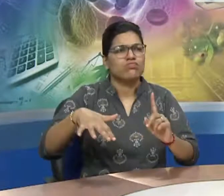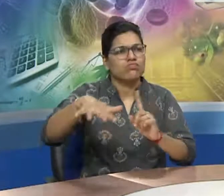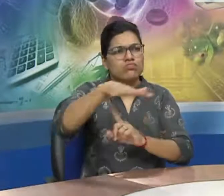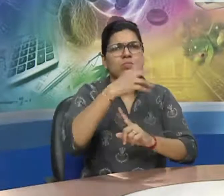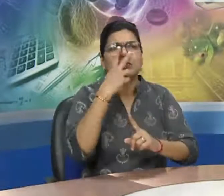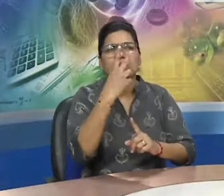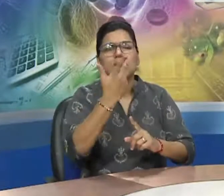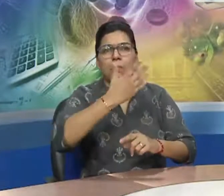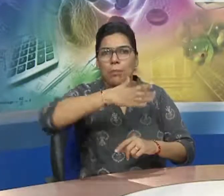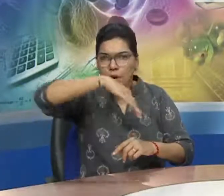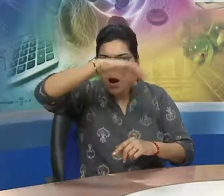Natural.